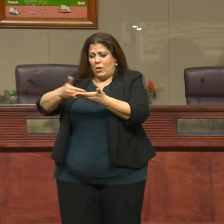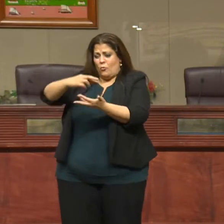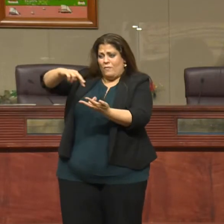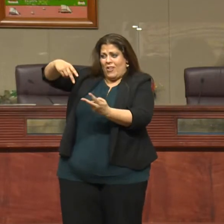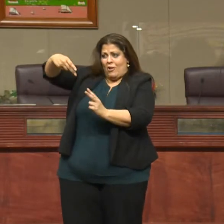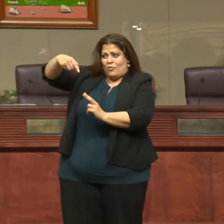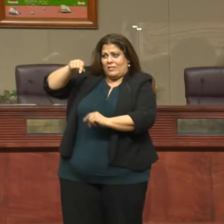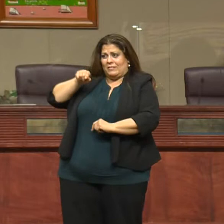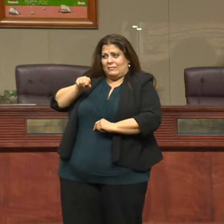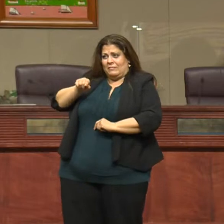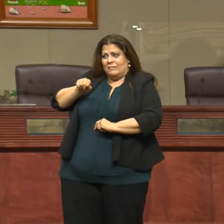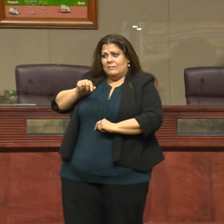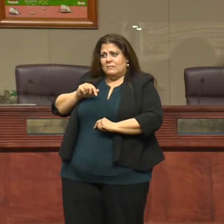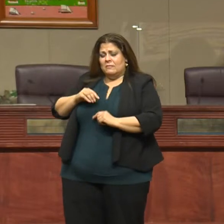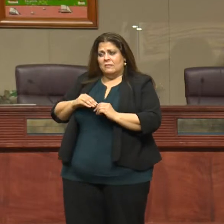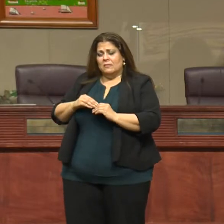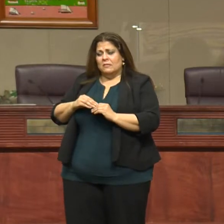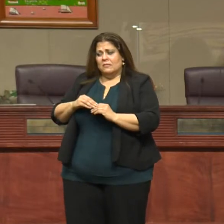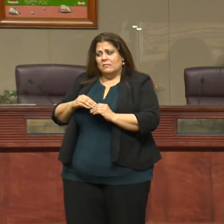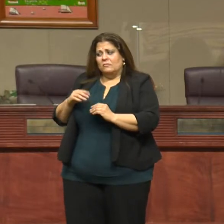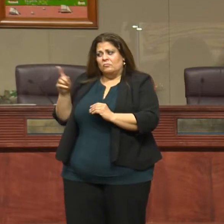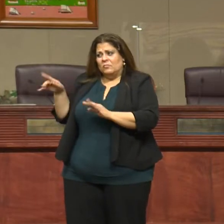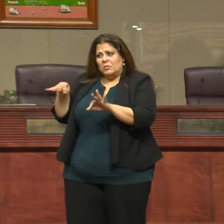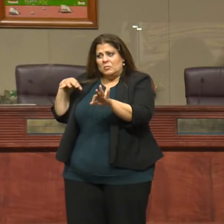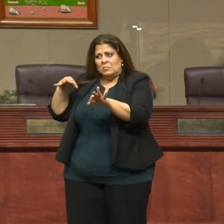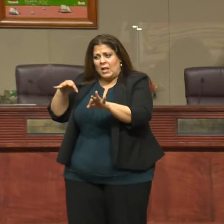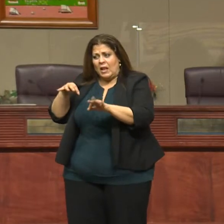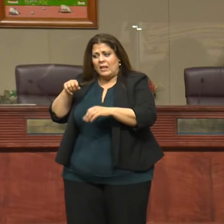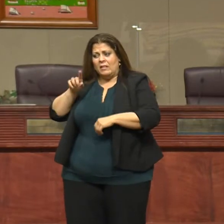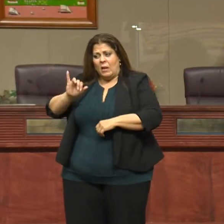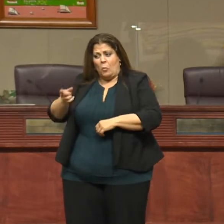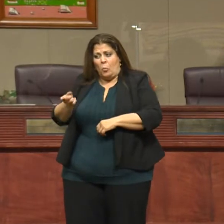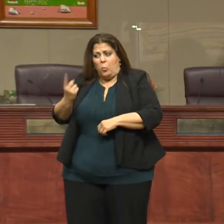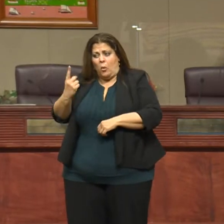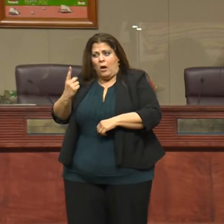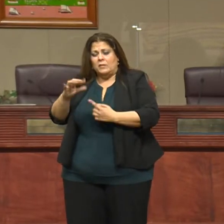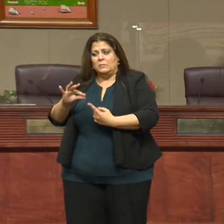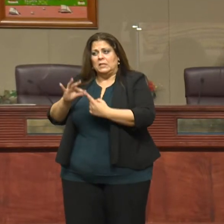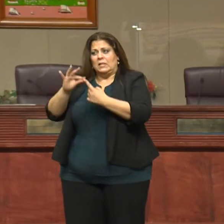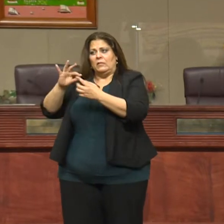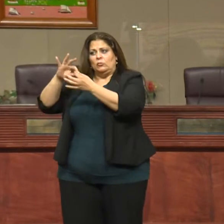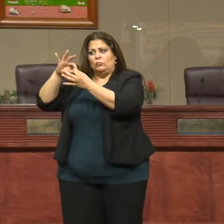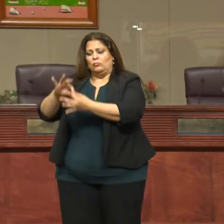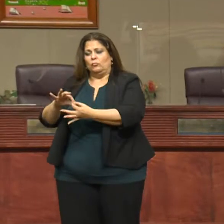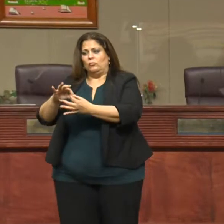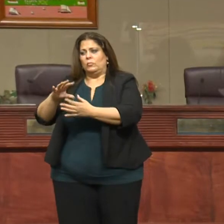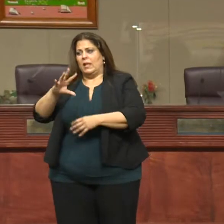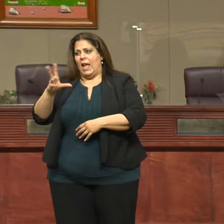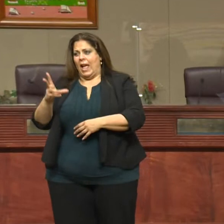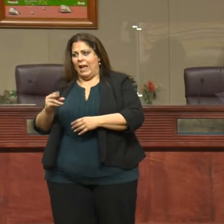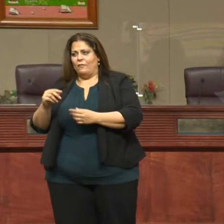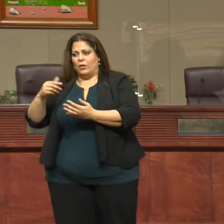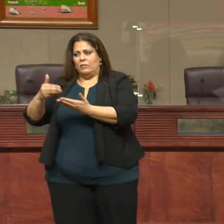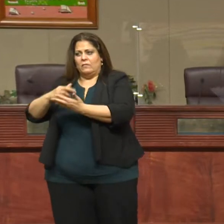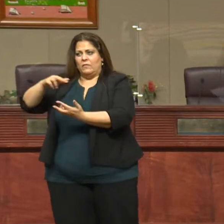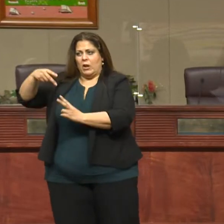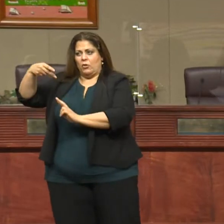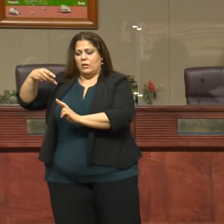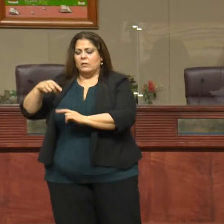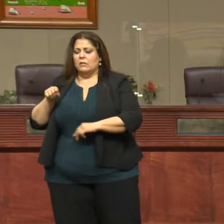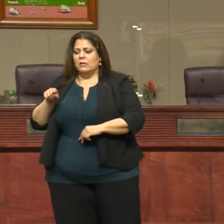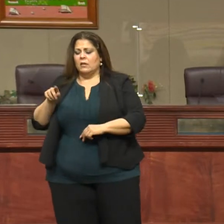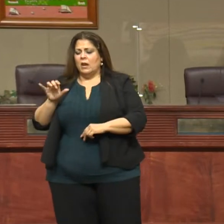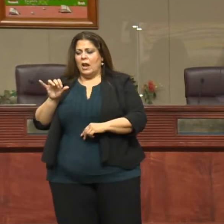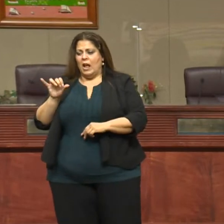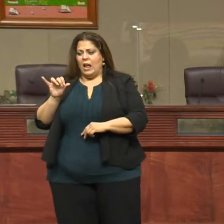and she talked about one particular strain, the African variant, and how